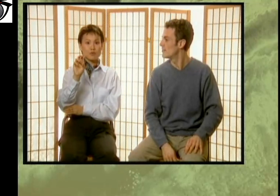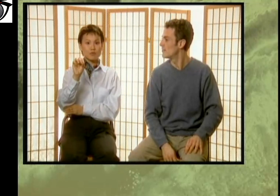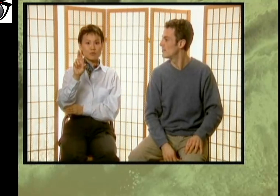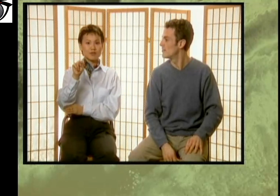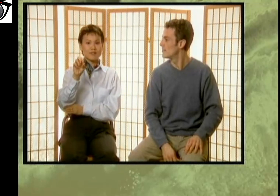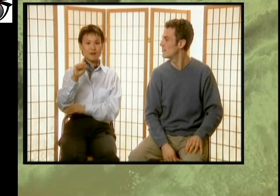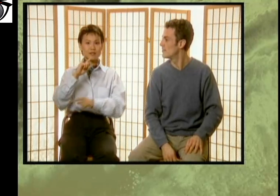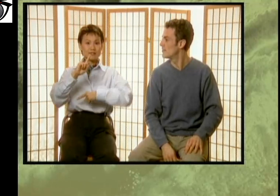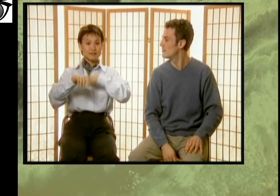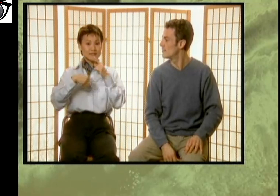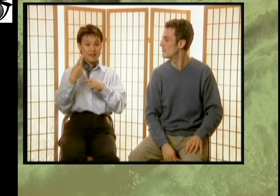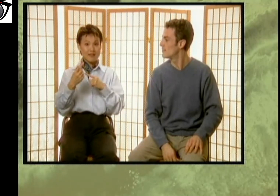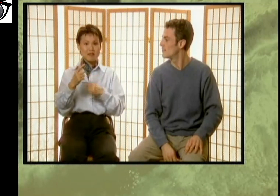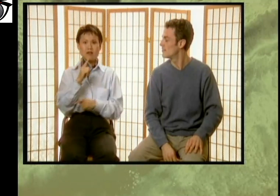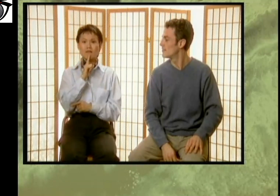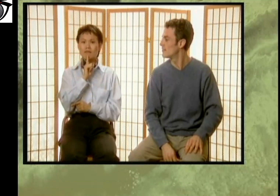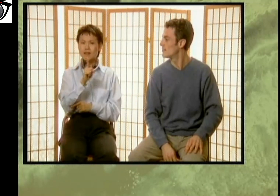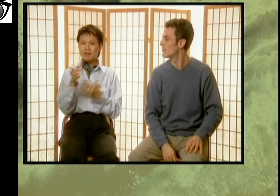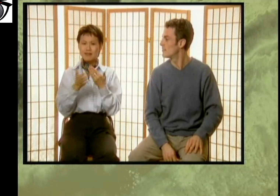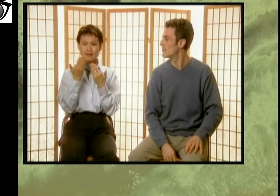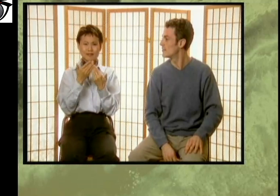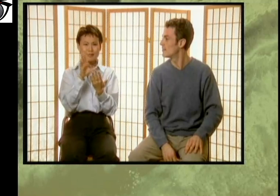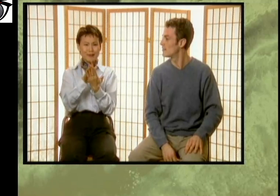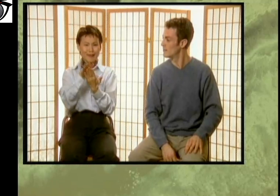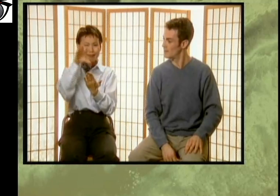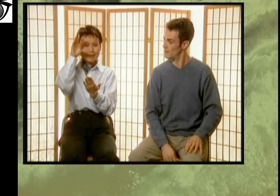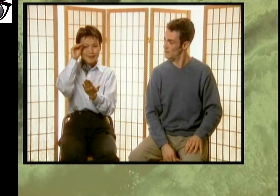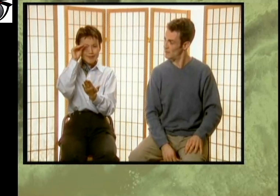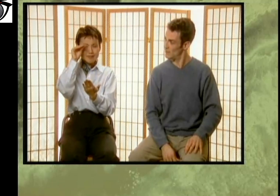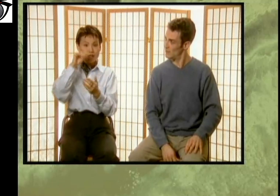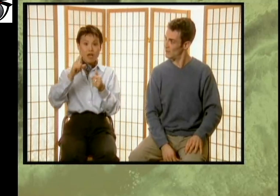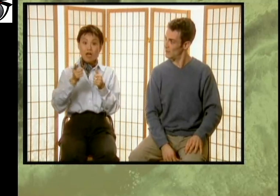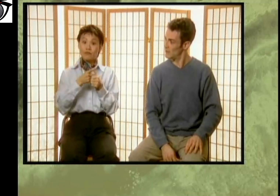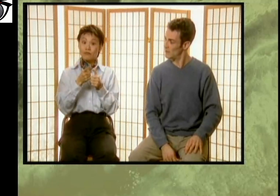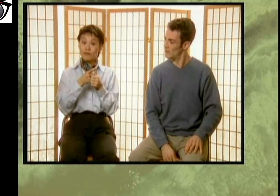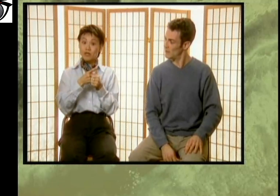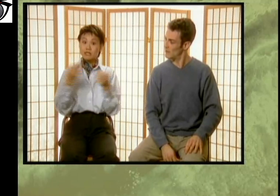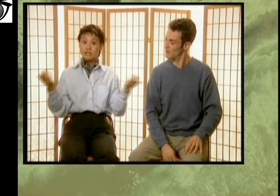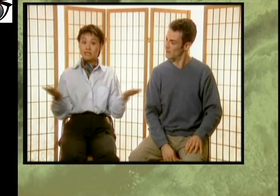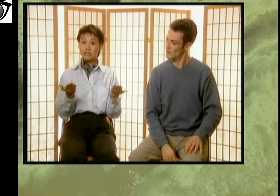will show you the pronoun signs. They are easy to learn.